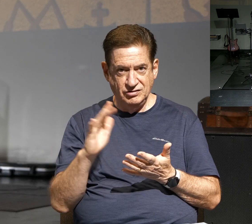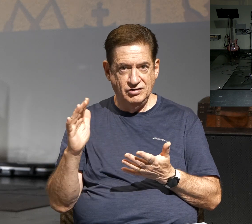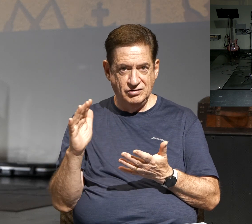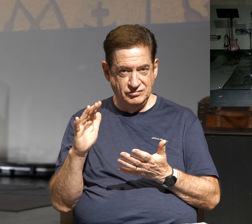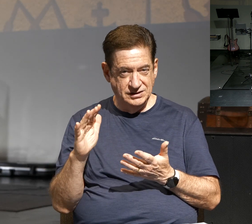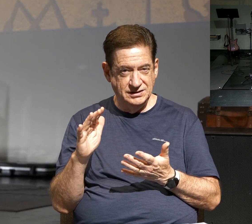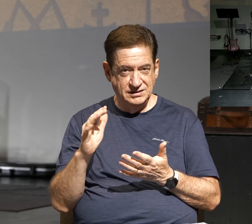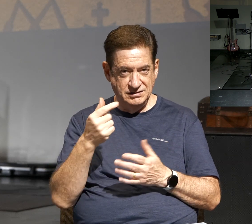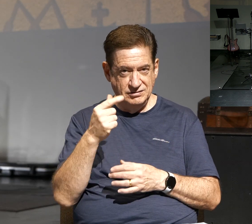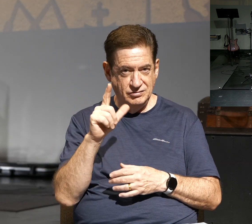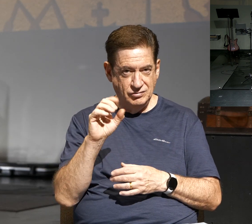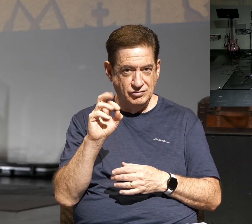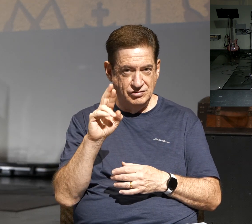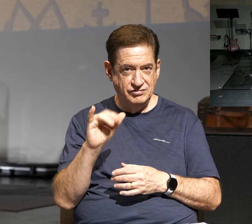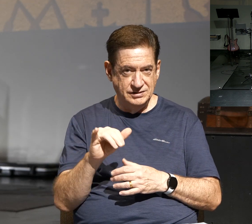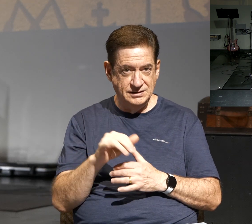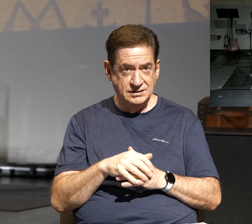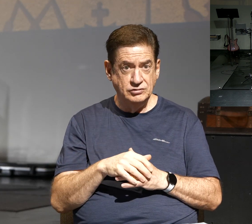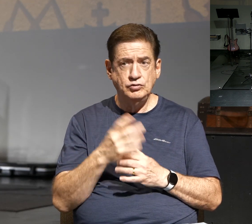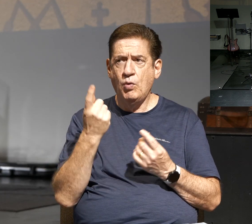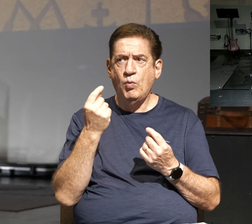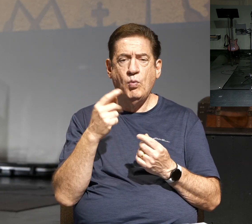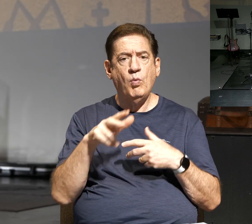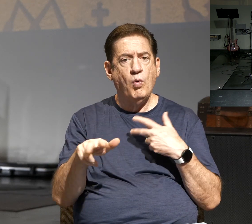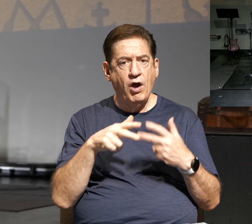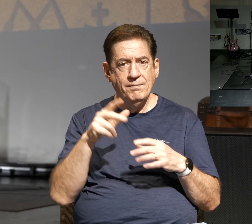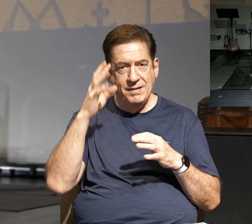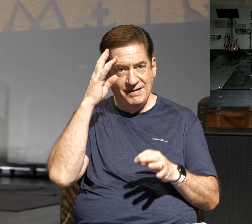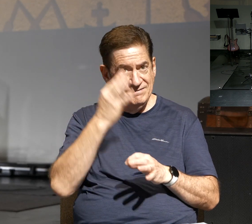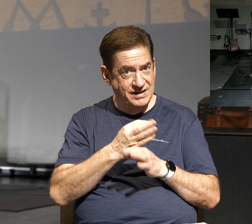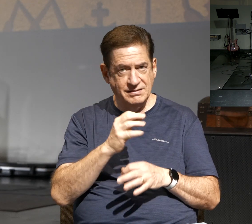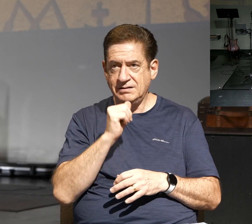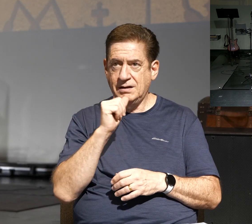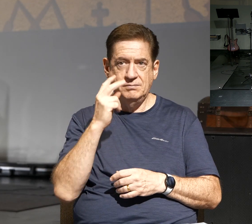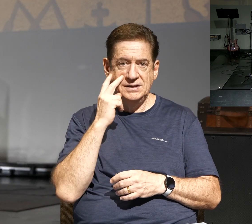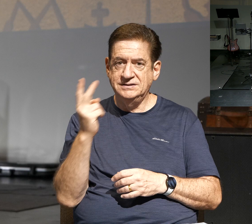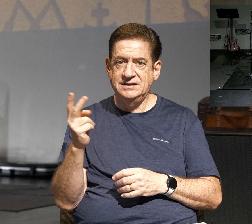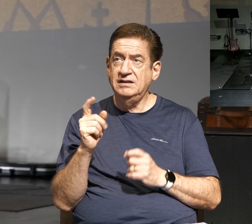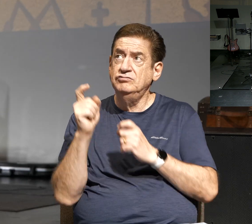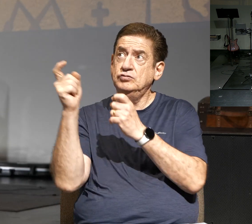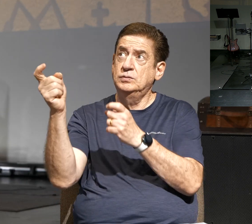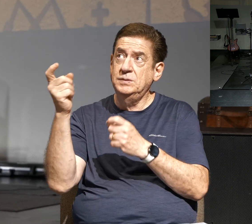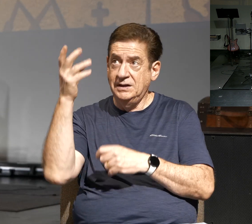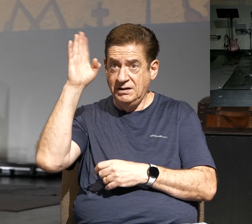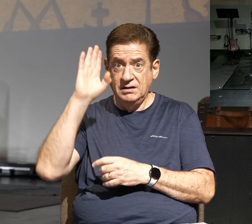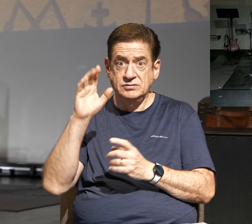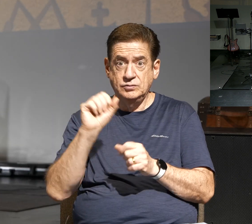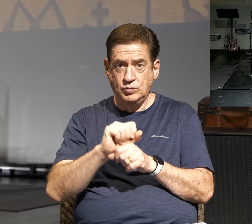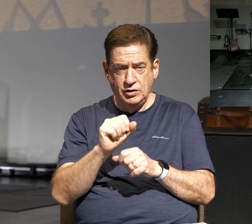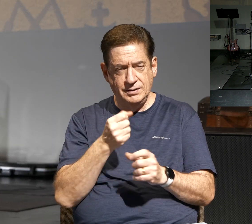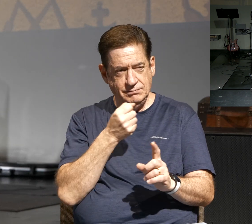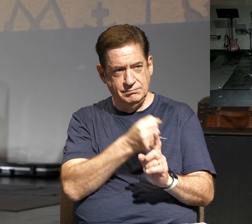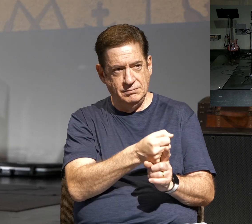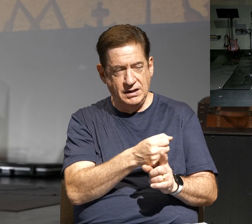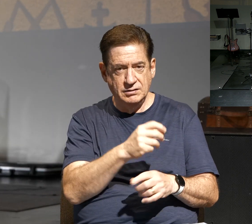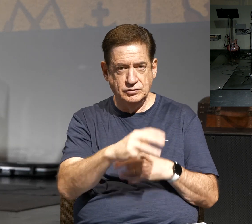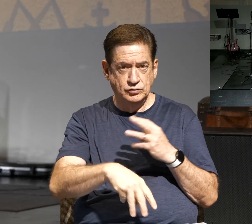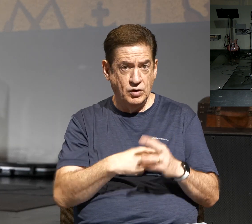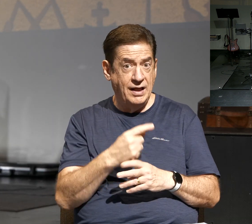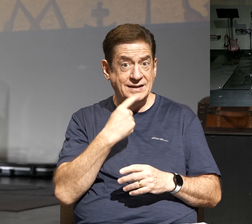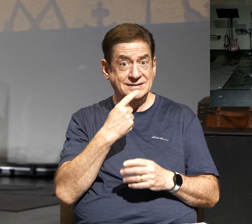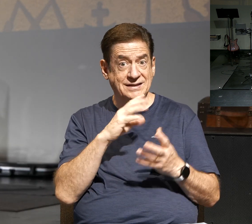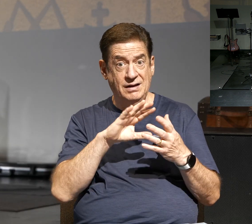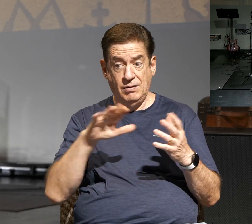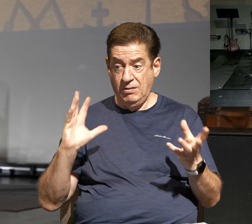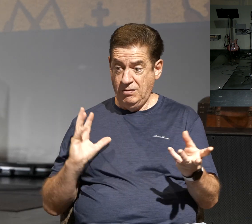for God's glory. So walk by faith and not by sight. Contribute to God's work. Make an impact in this world. I said all